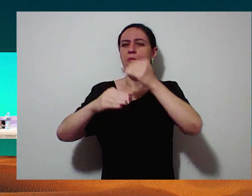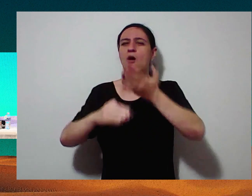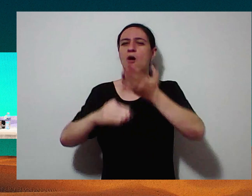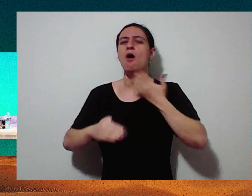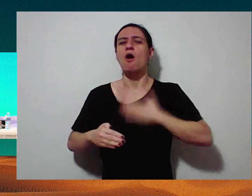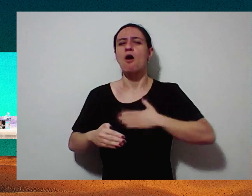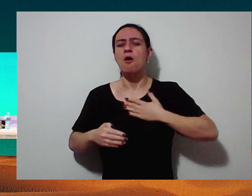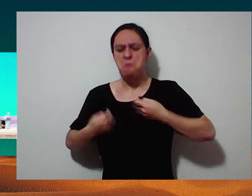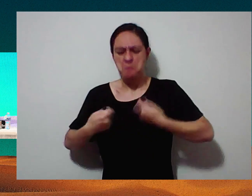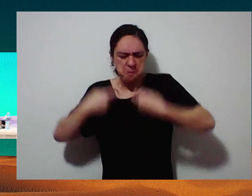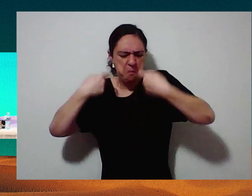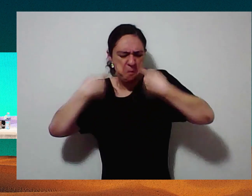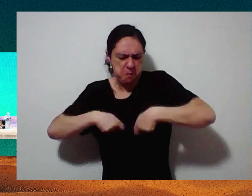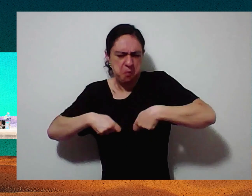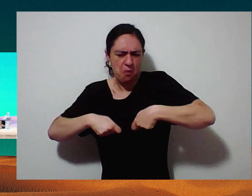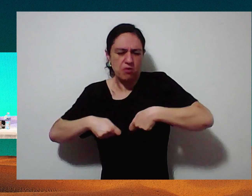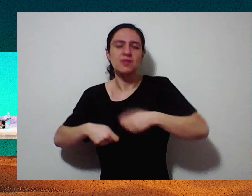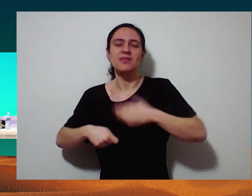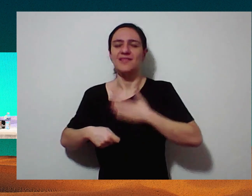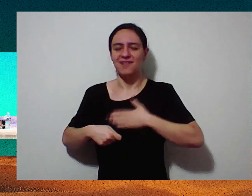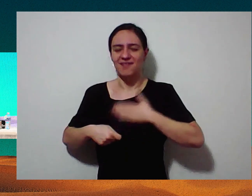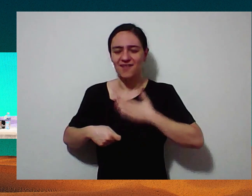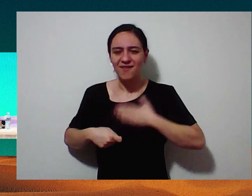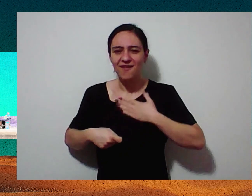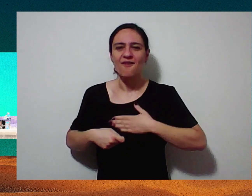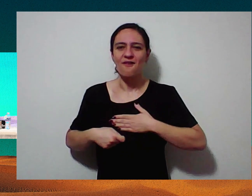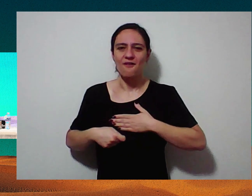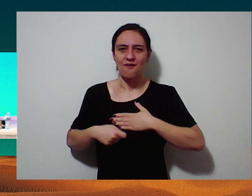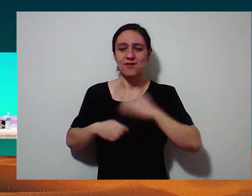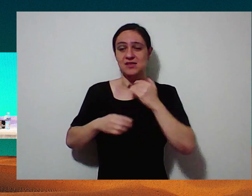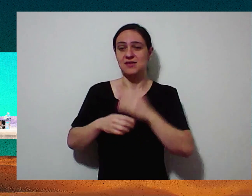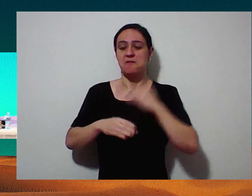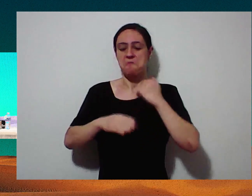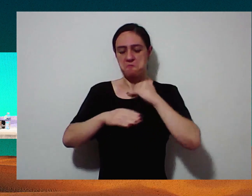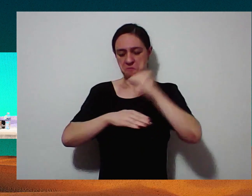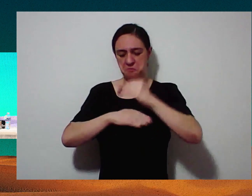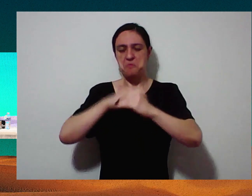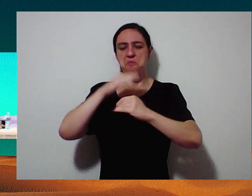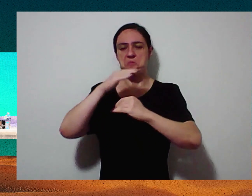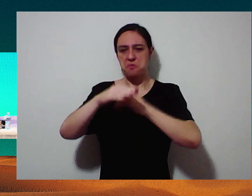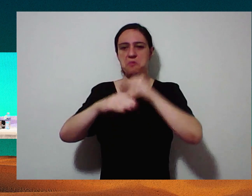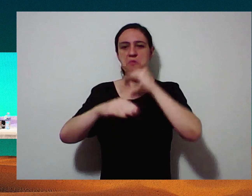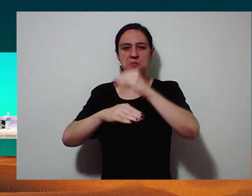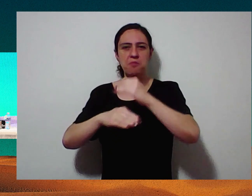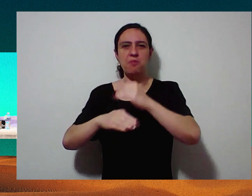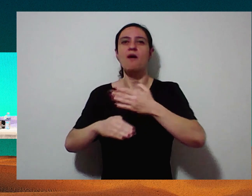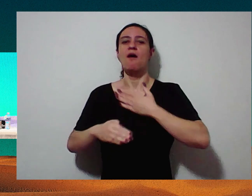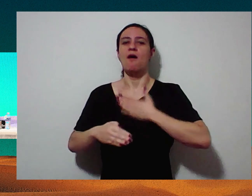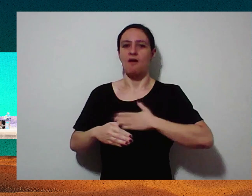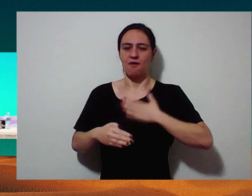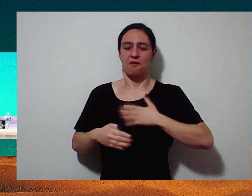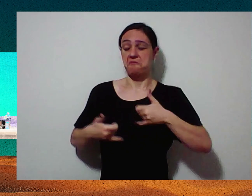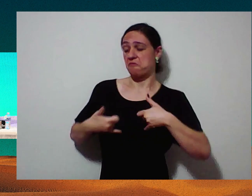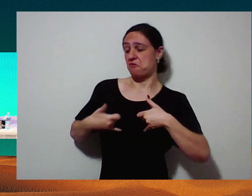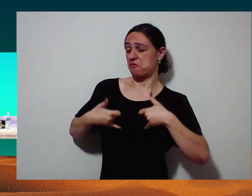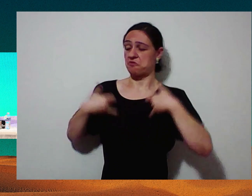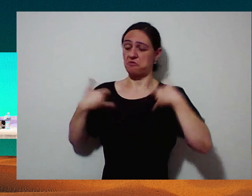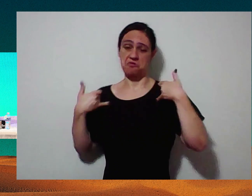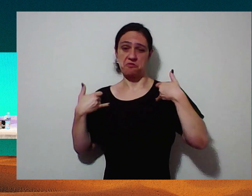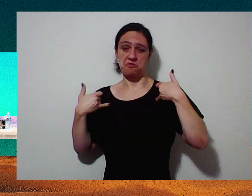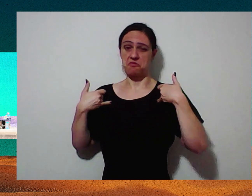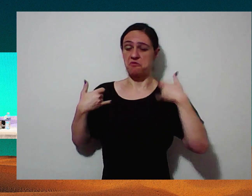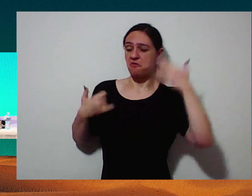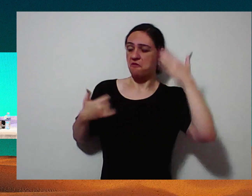power. O homem gosta de privilégios, Man likes privileges, prestígio, prestige, popularidade,